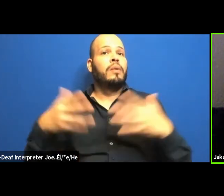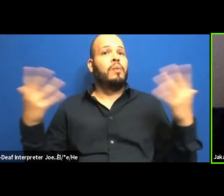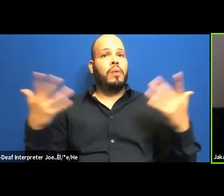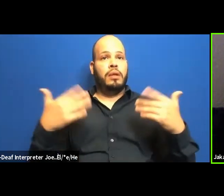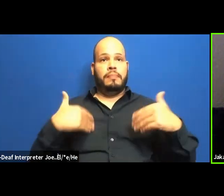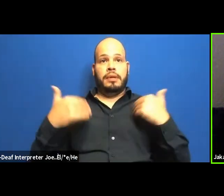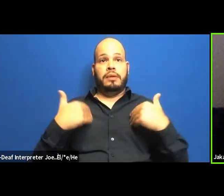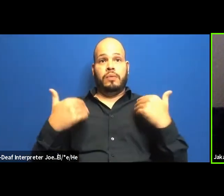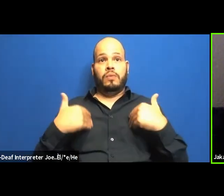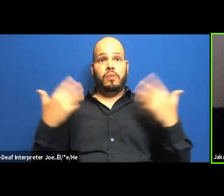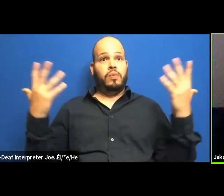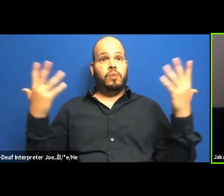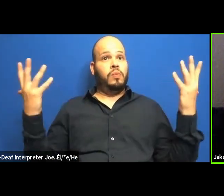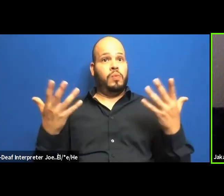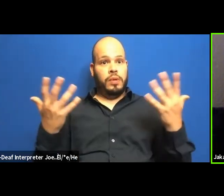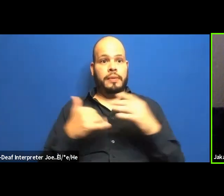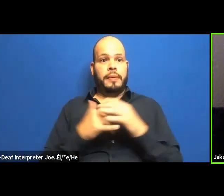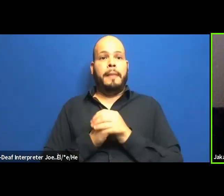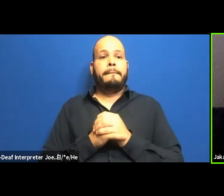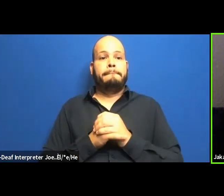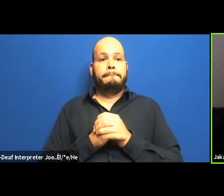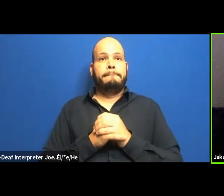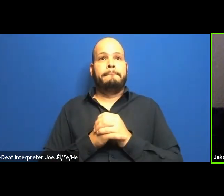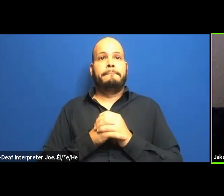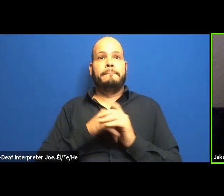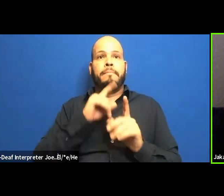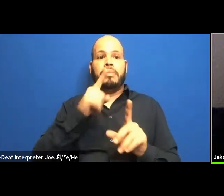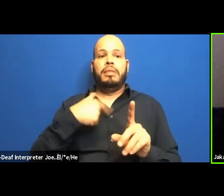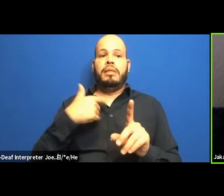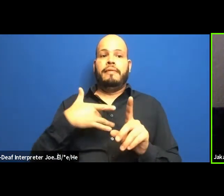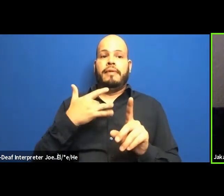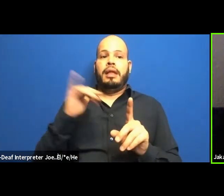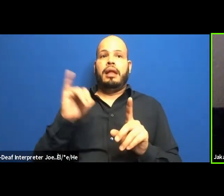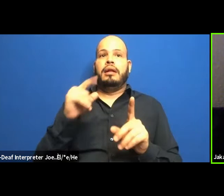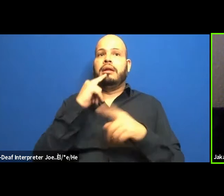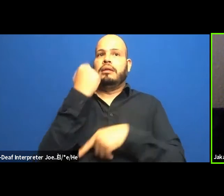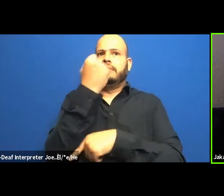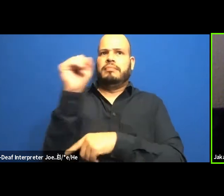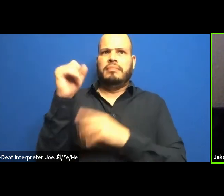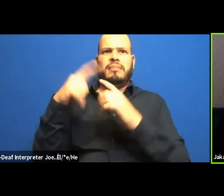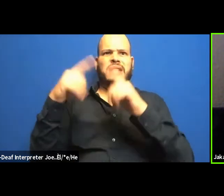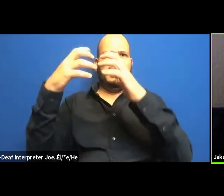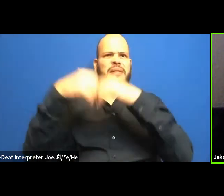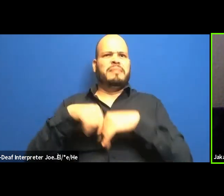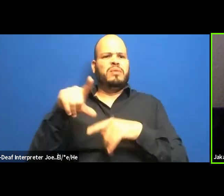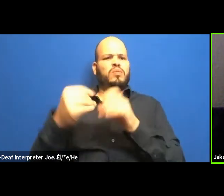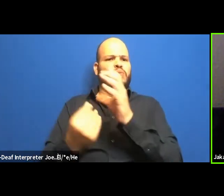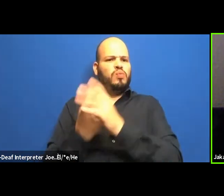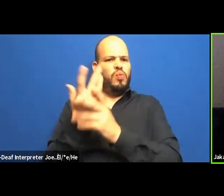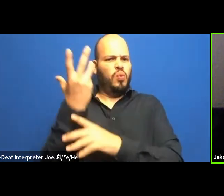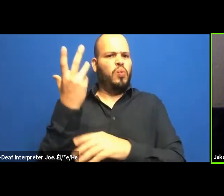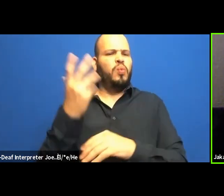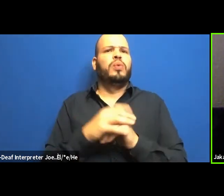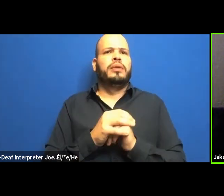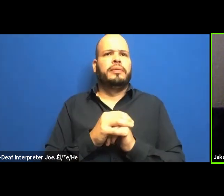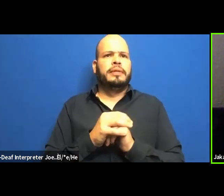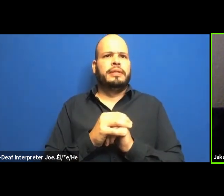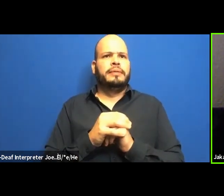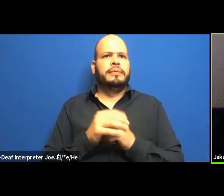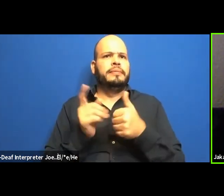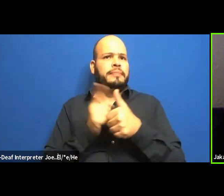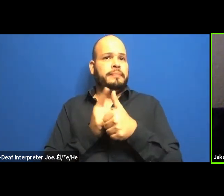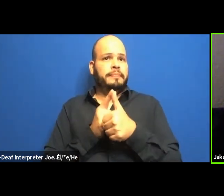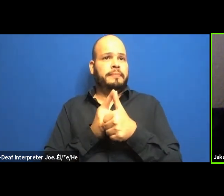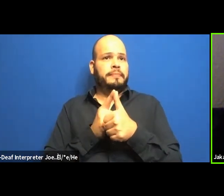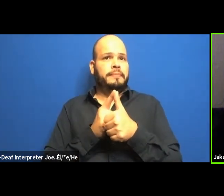personal connection to. Activism is something that can totally take a toll on you, specifically because you do